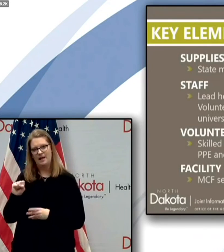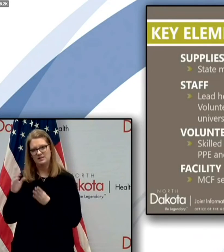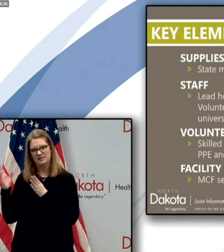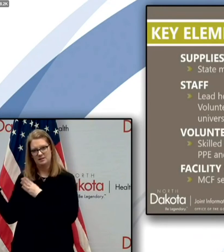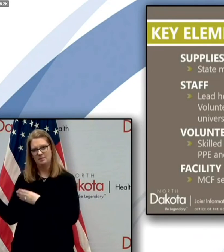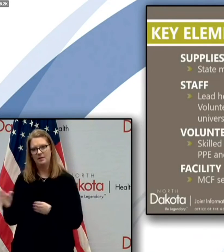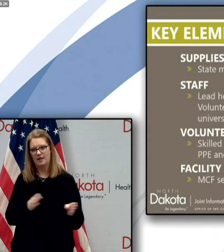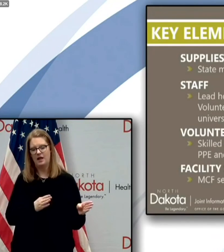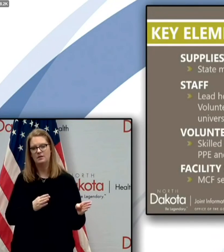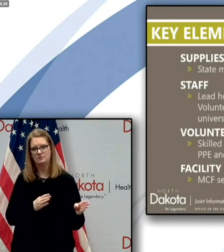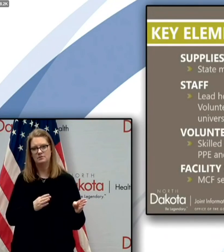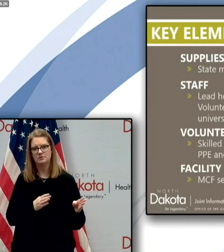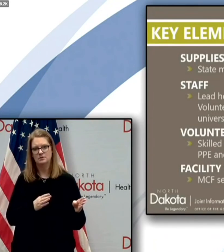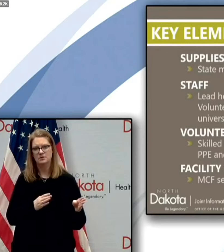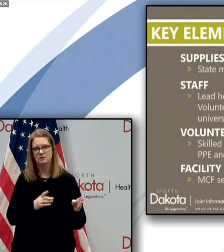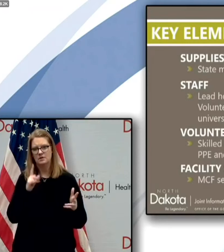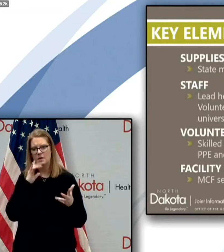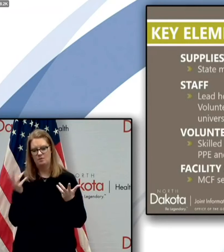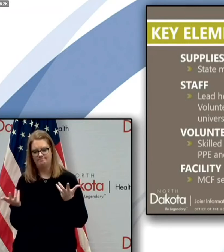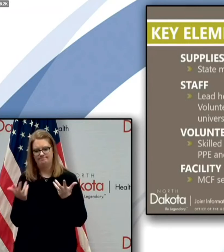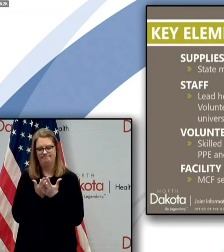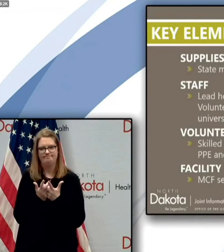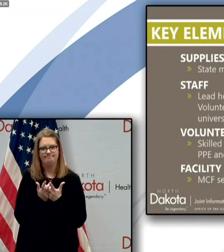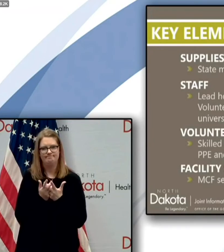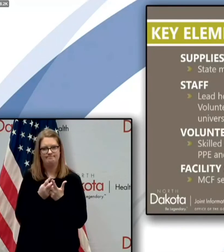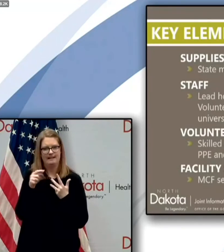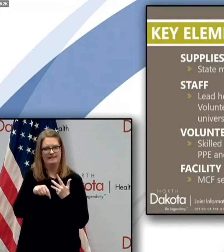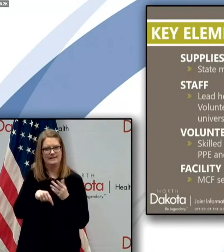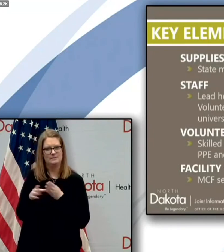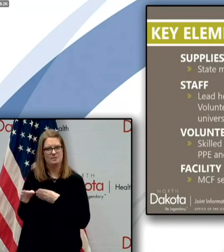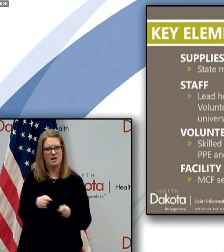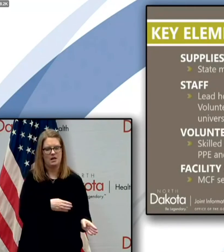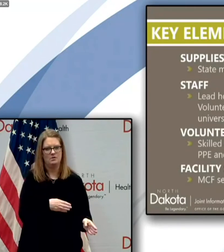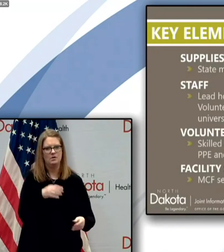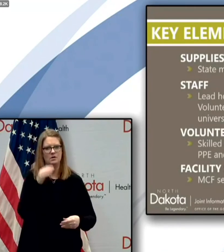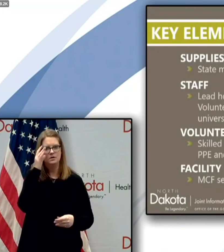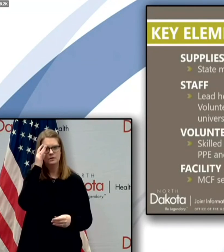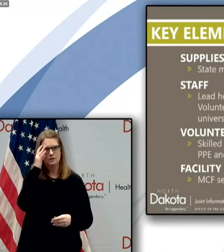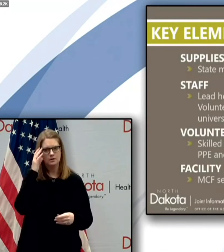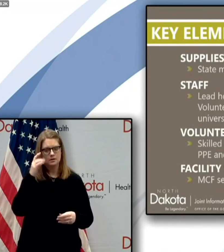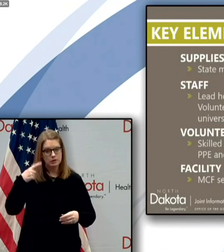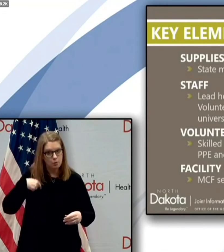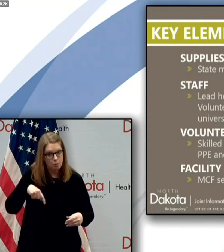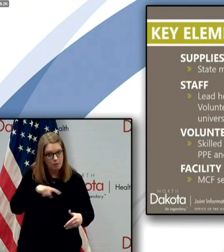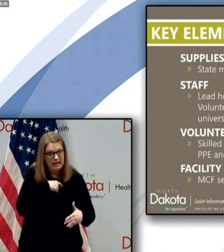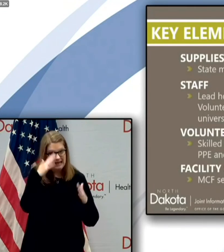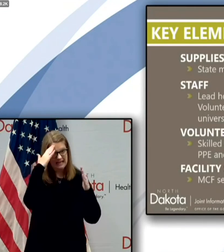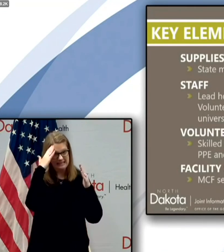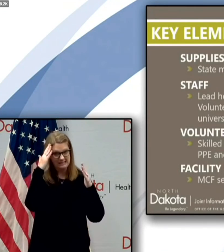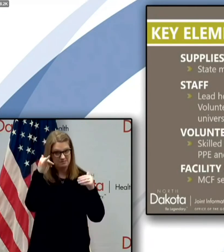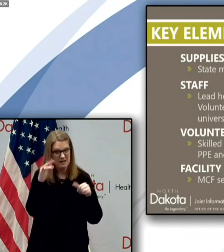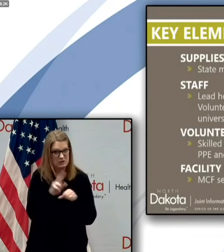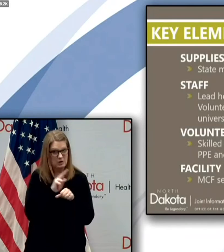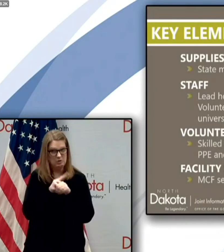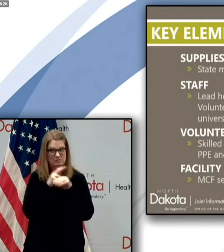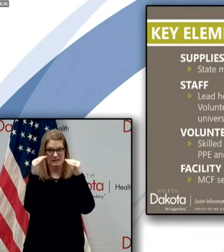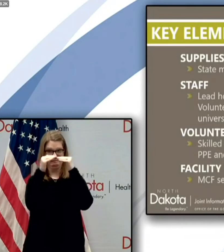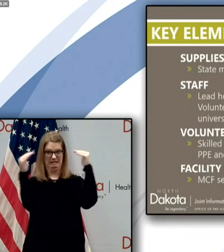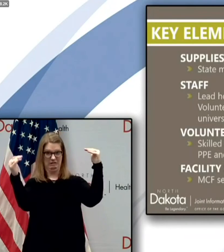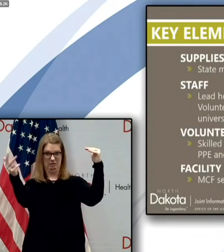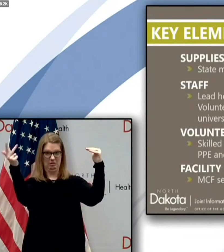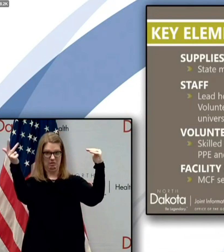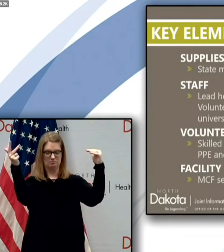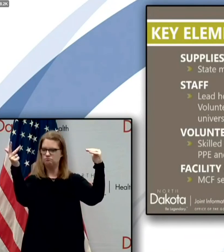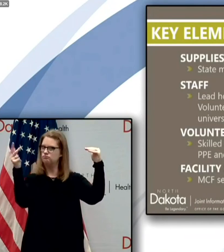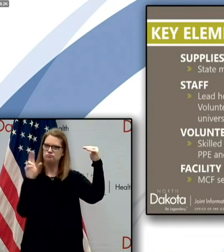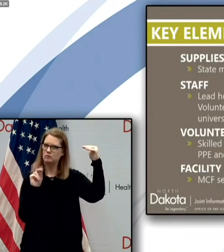will complement this plan. As I said, we don't ever expect to use the Tier 3 level of this